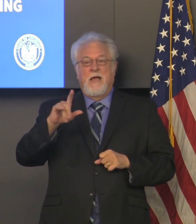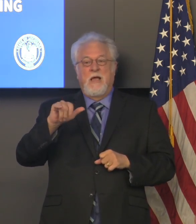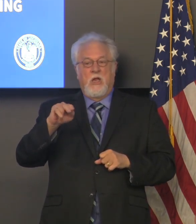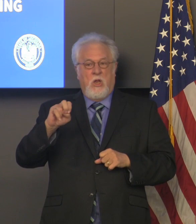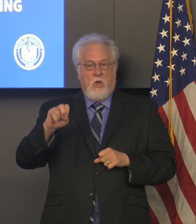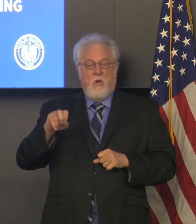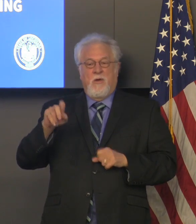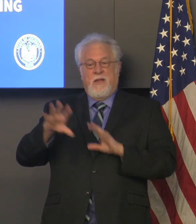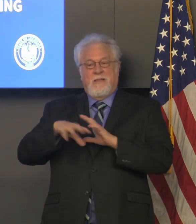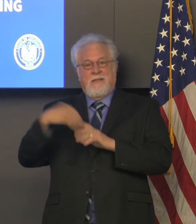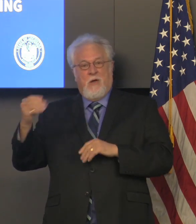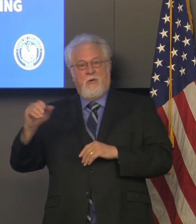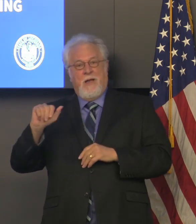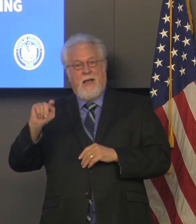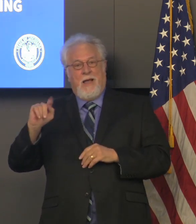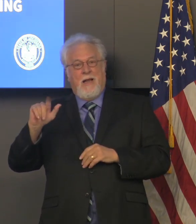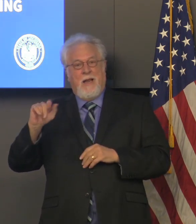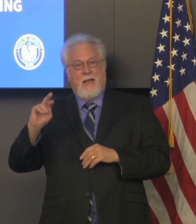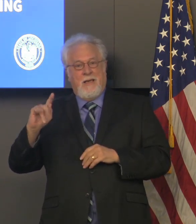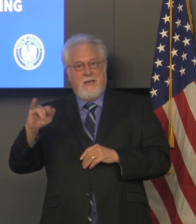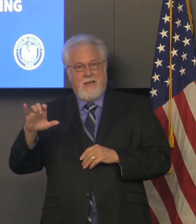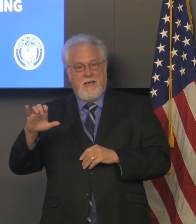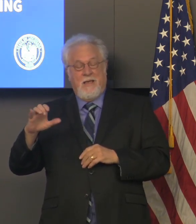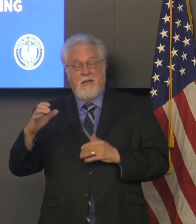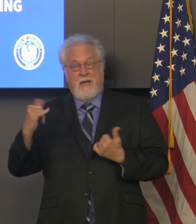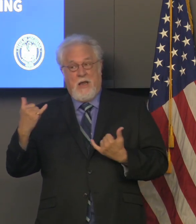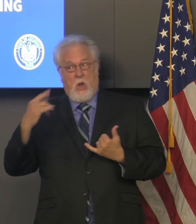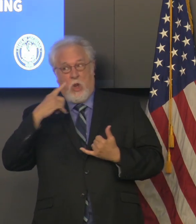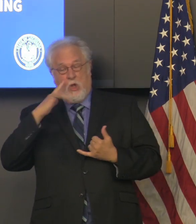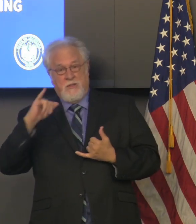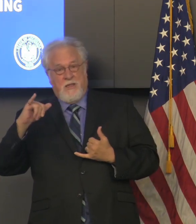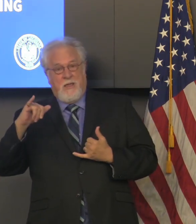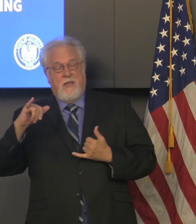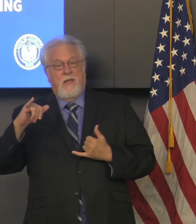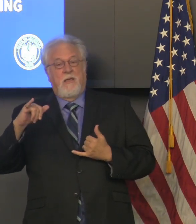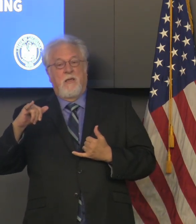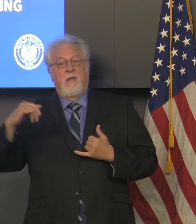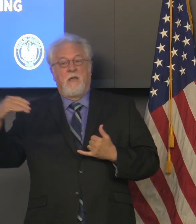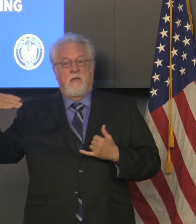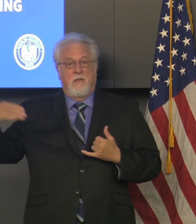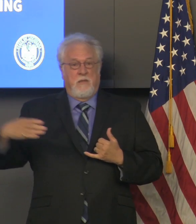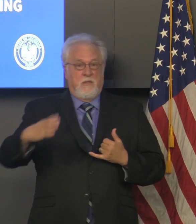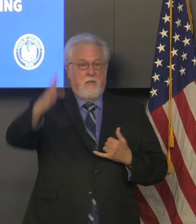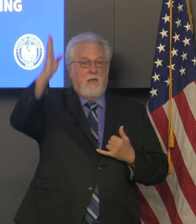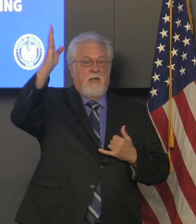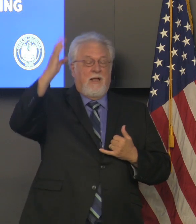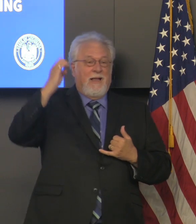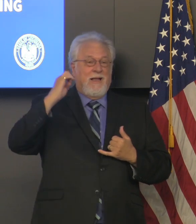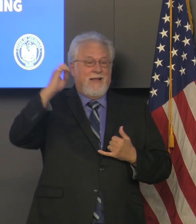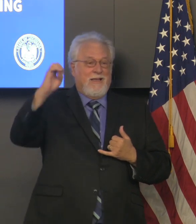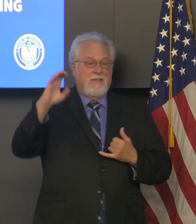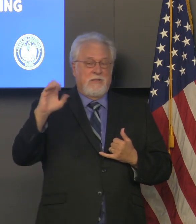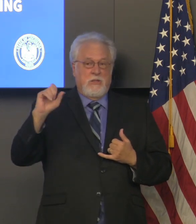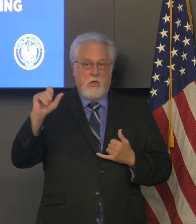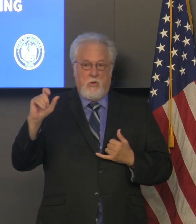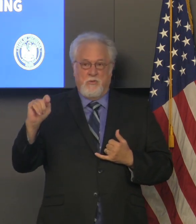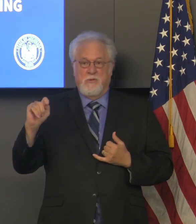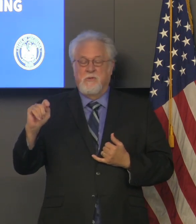the Atlantic. Right now, the tracking has that storm turning northward and going up the east